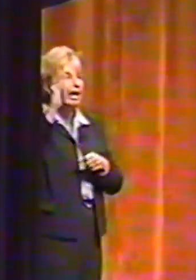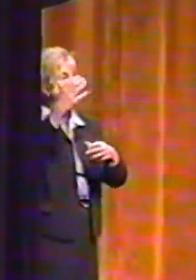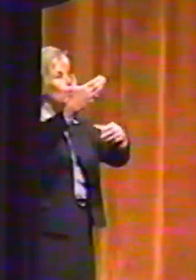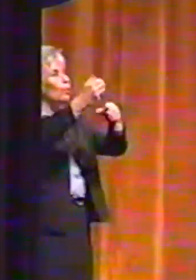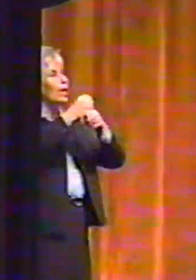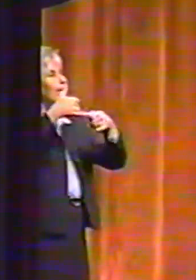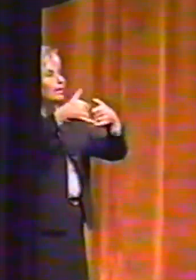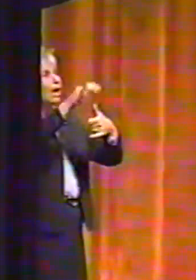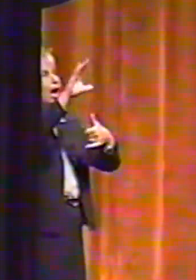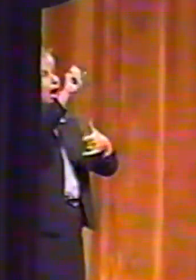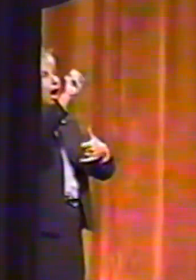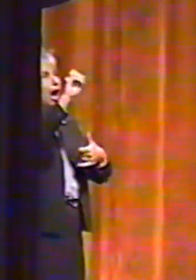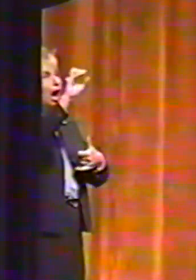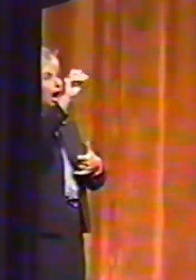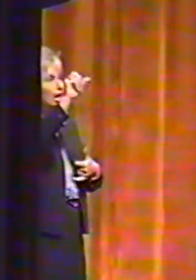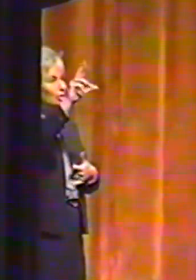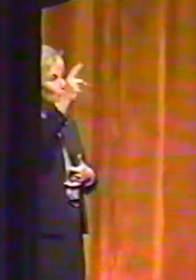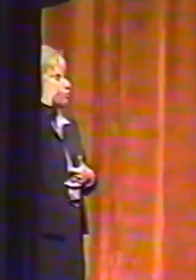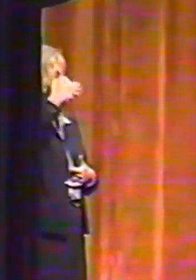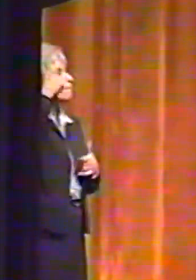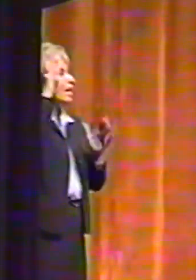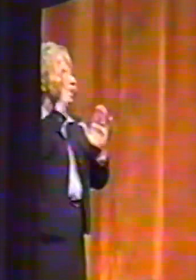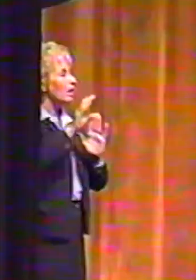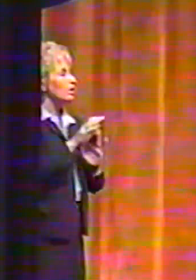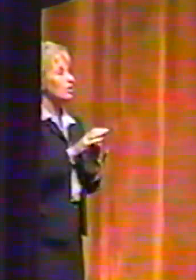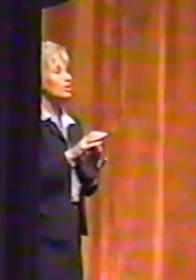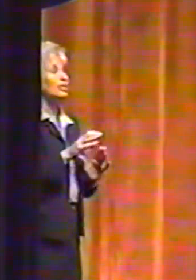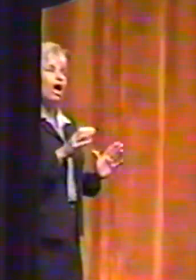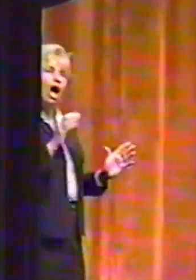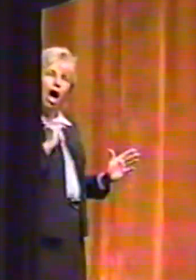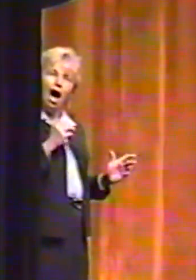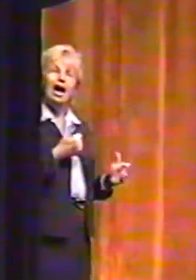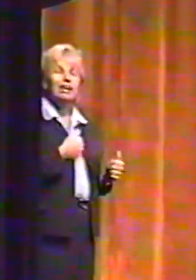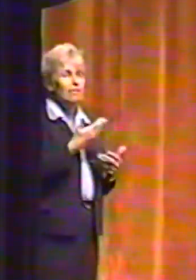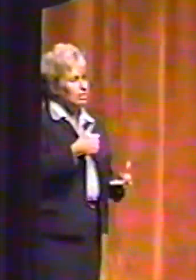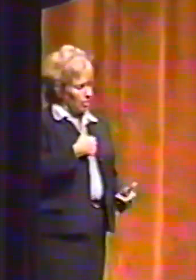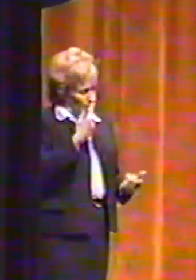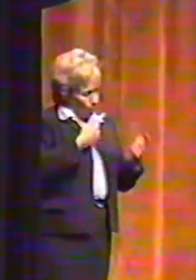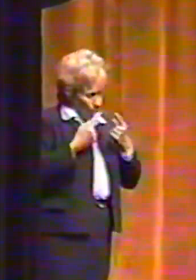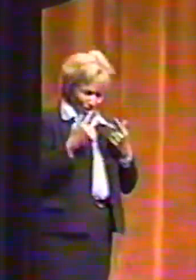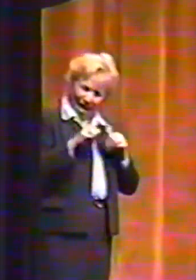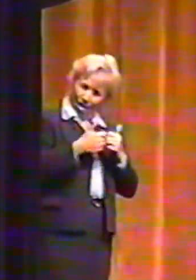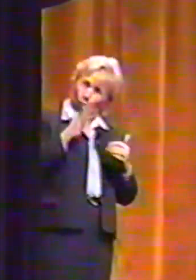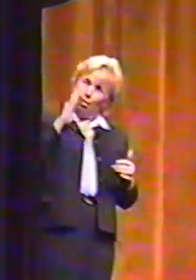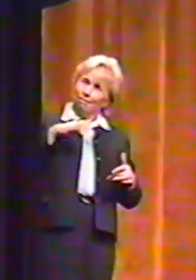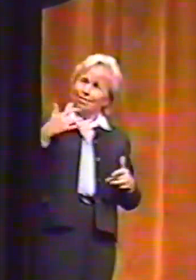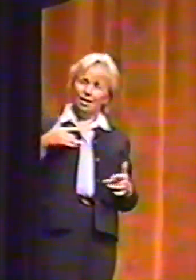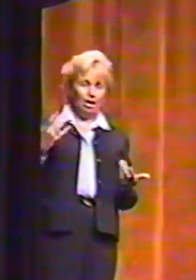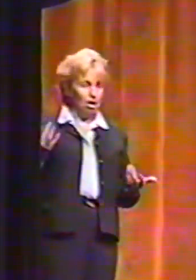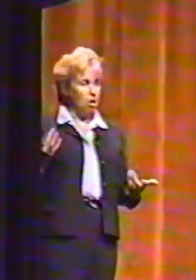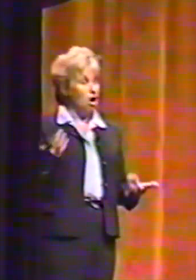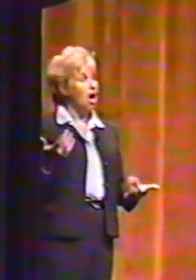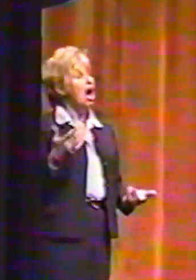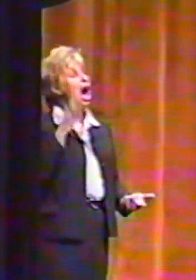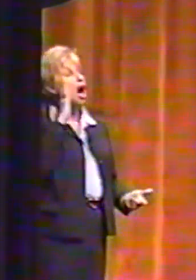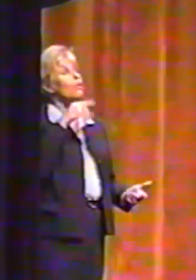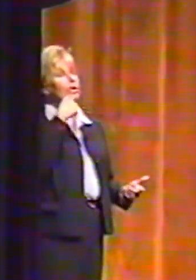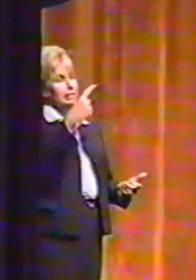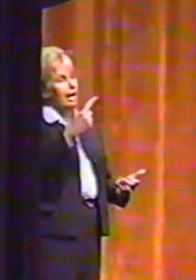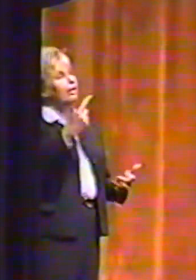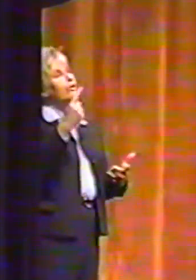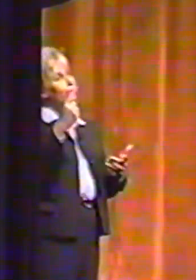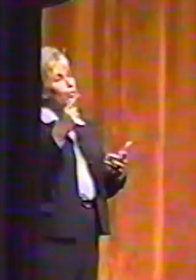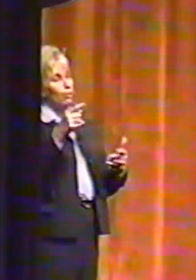like. Well, I'll tell you what it's like. It's like being hit by lightning. The odds are great against it ever happening to